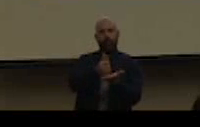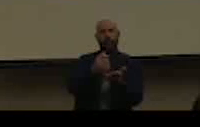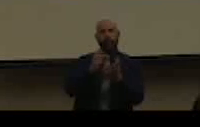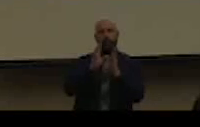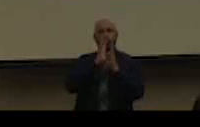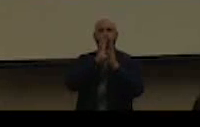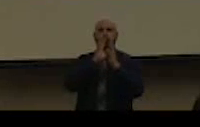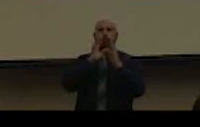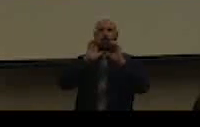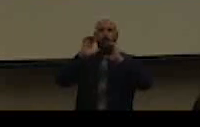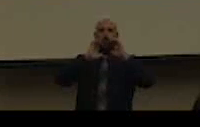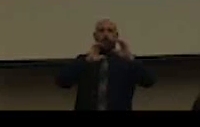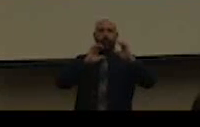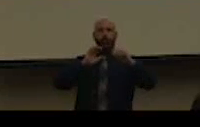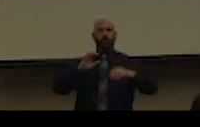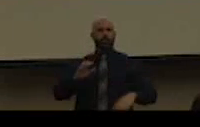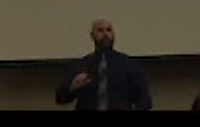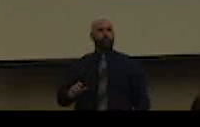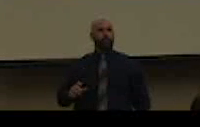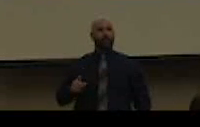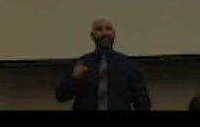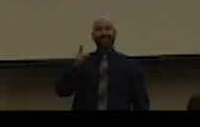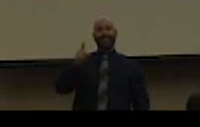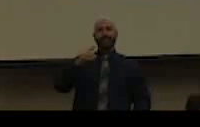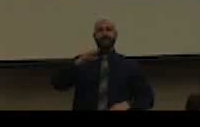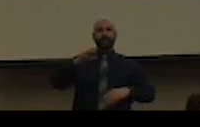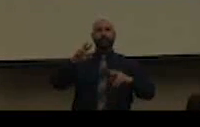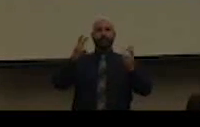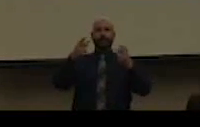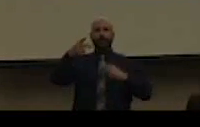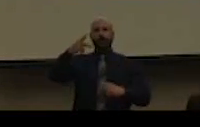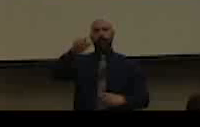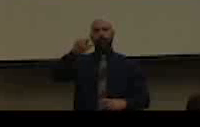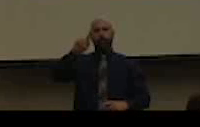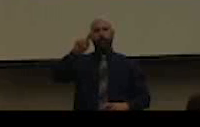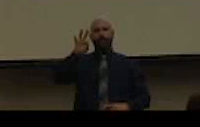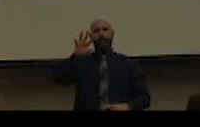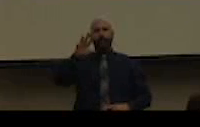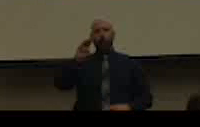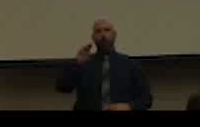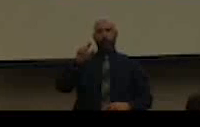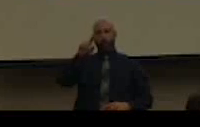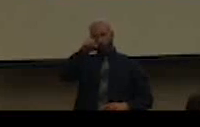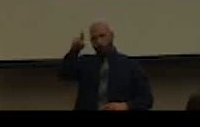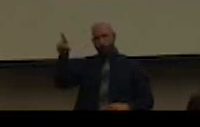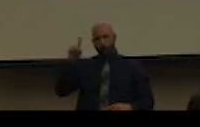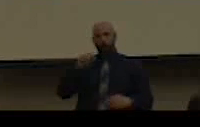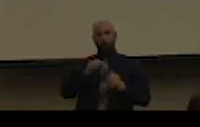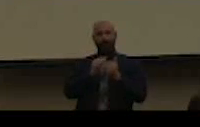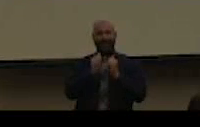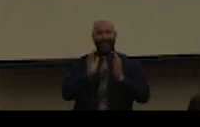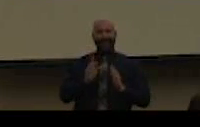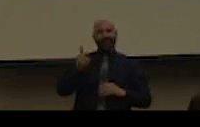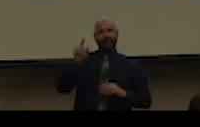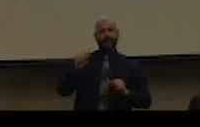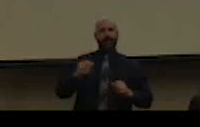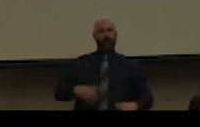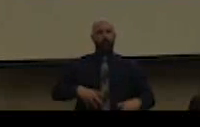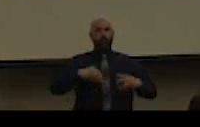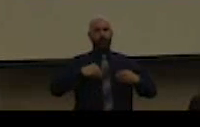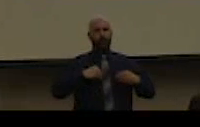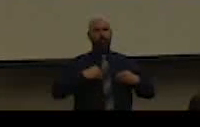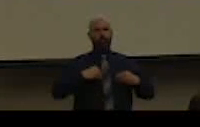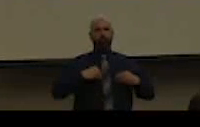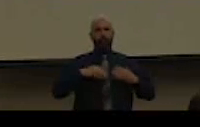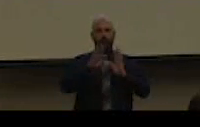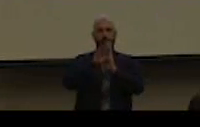It's a platform that a candidate can adopt of what they, why they should do it, background information, polling showing that a